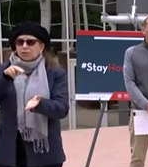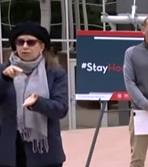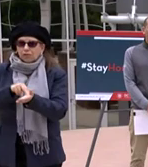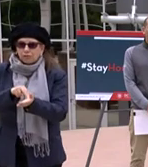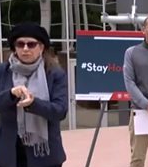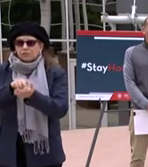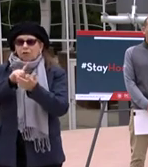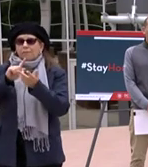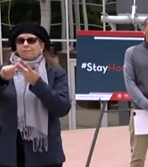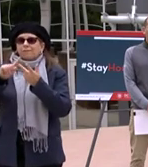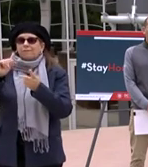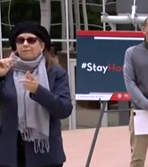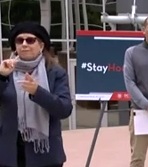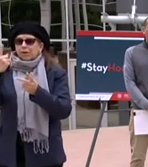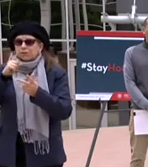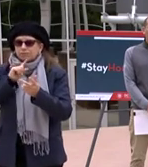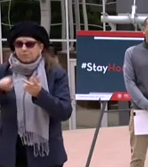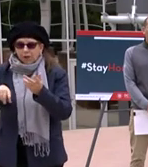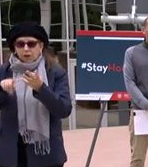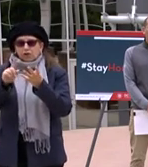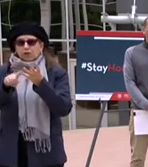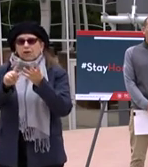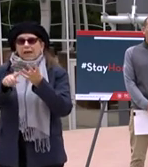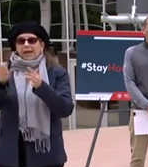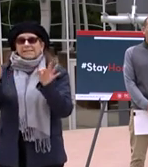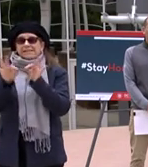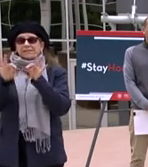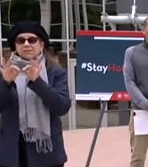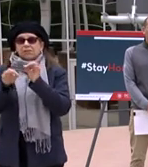well equipped for the mission.